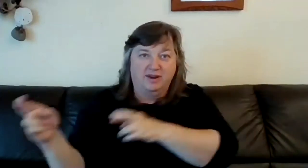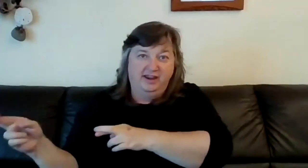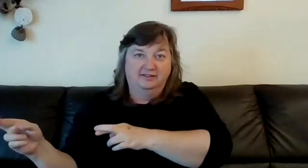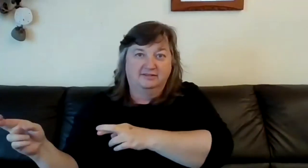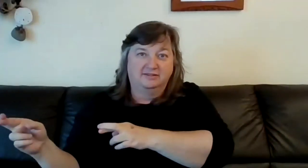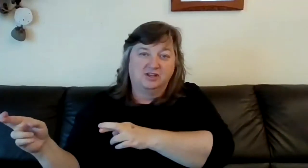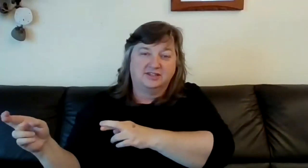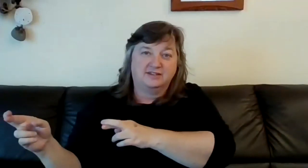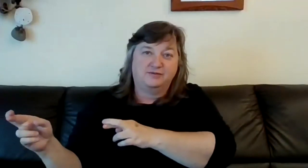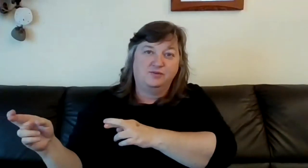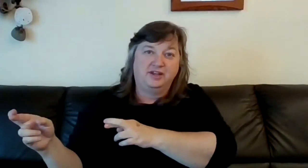right, just as if you read.